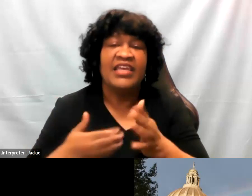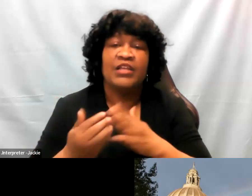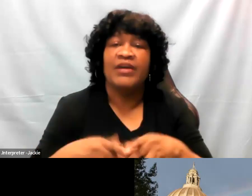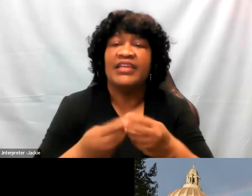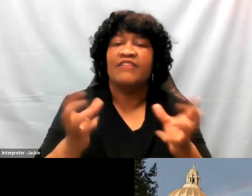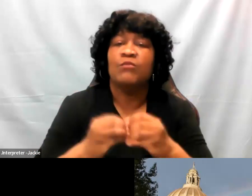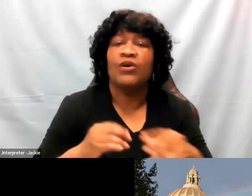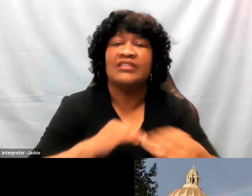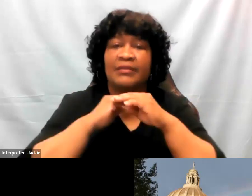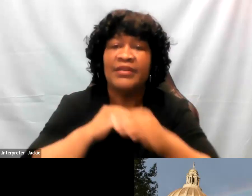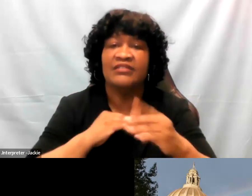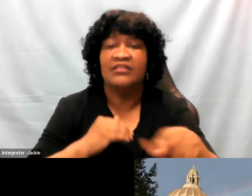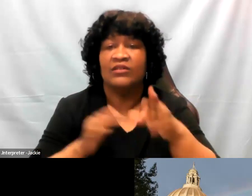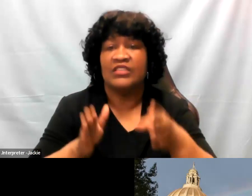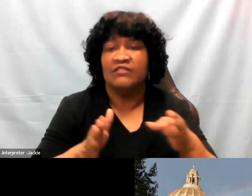individuals with